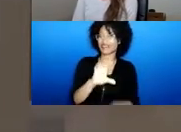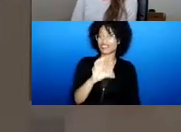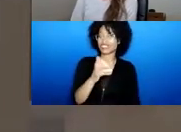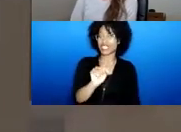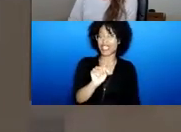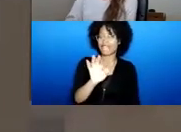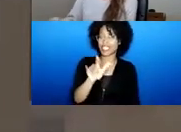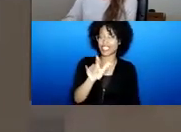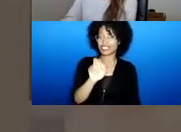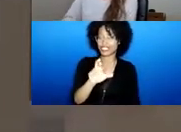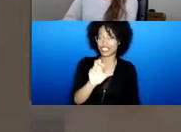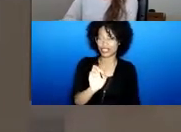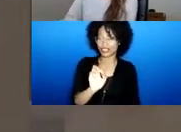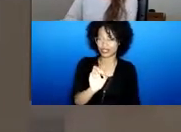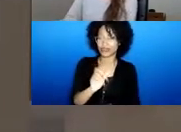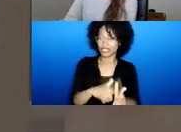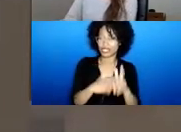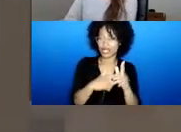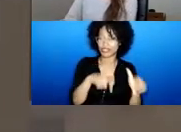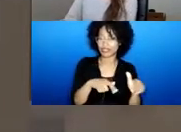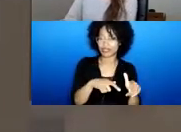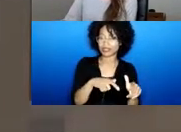at the beginning of this call.